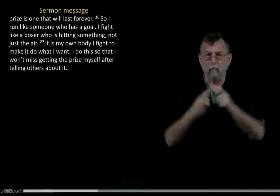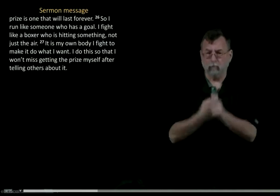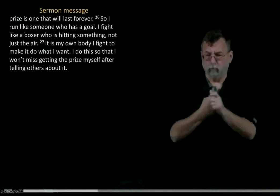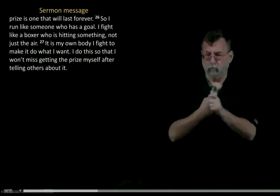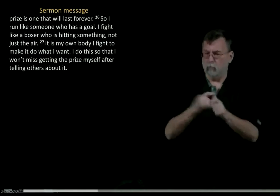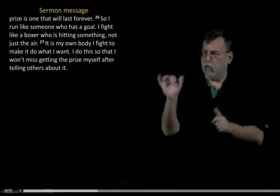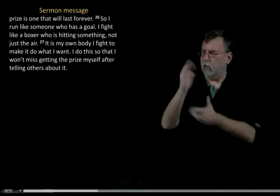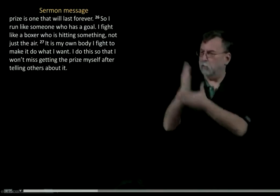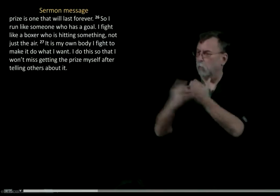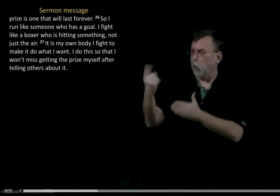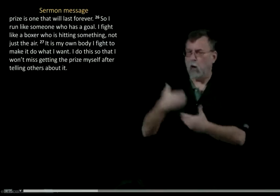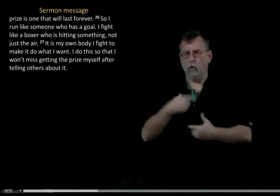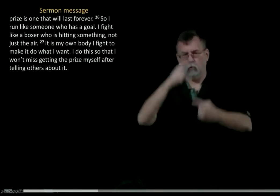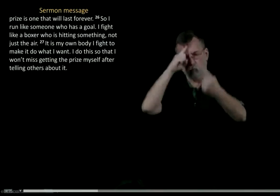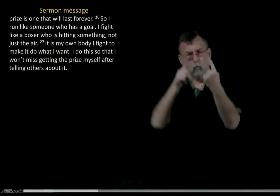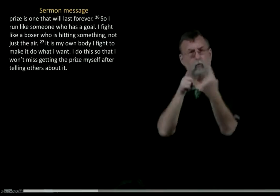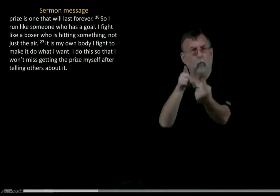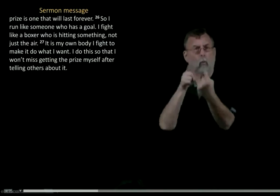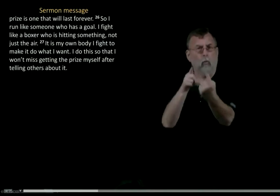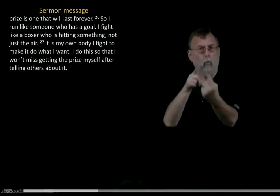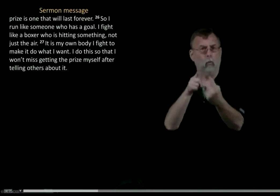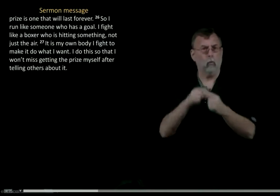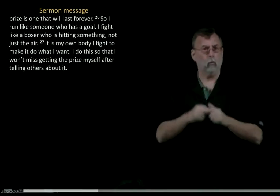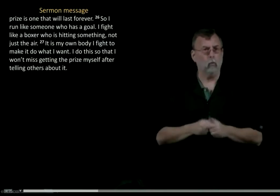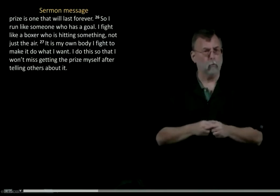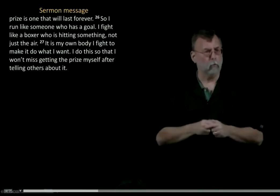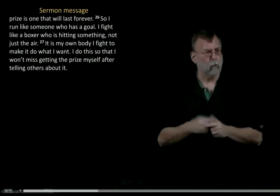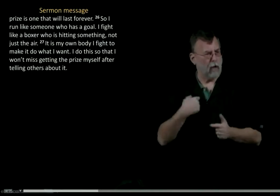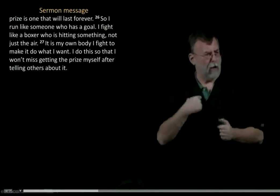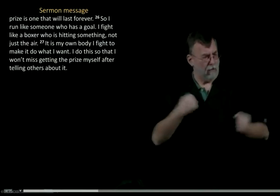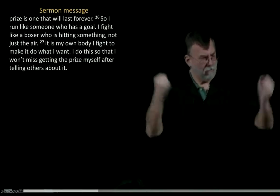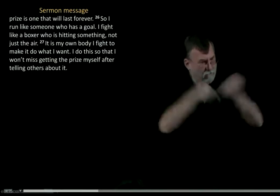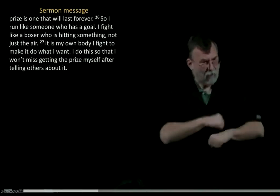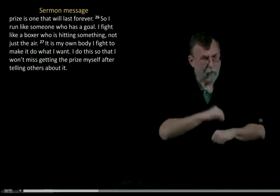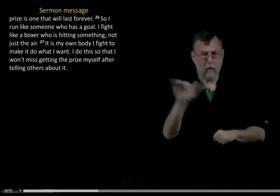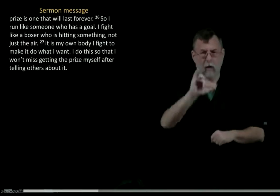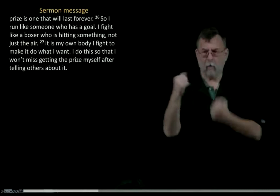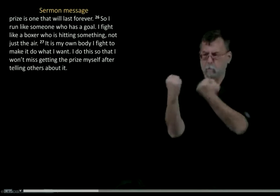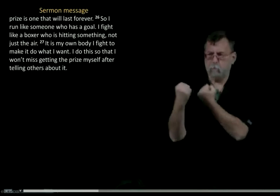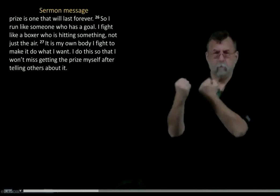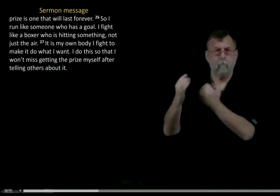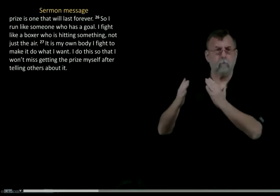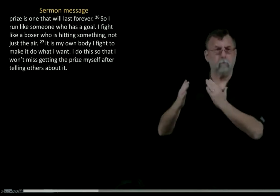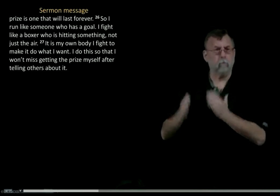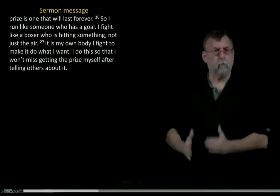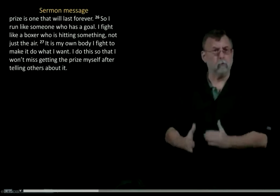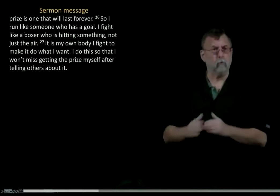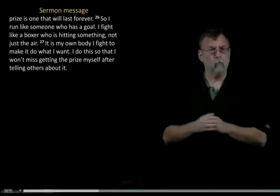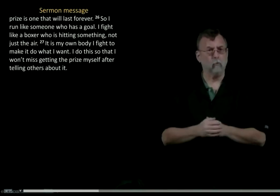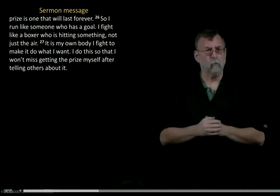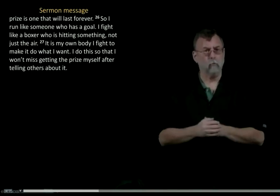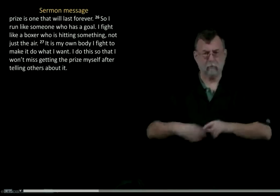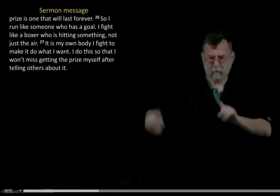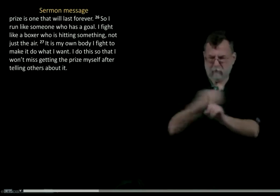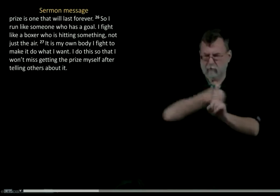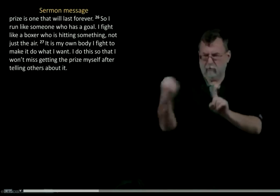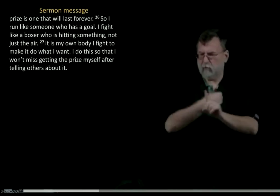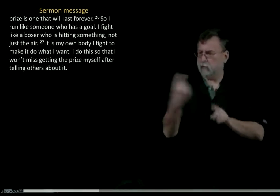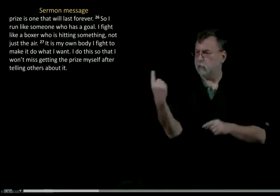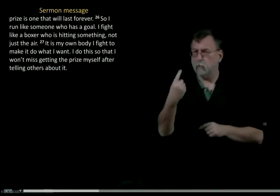So I run like someone who has a goal. I fight like a boxer, actually